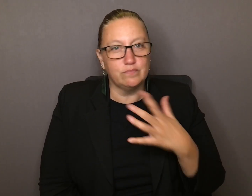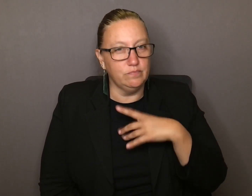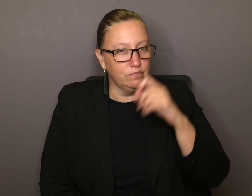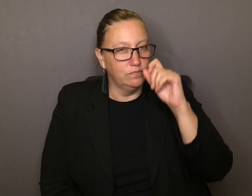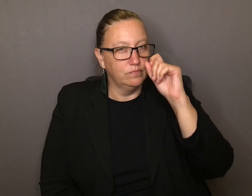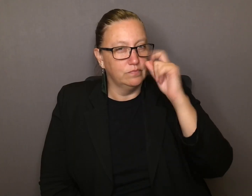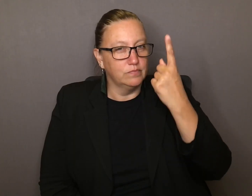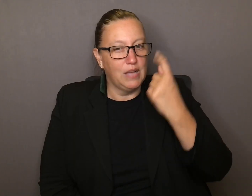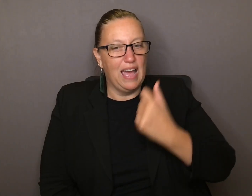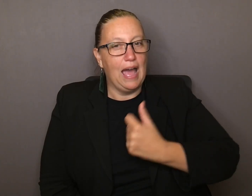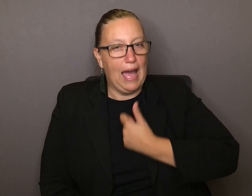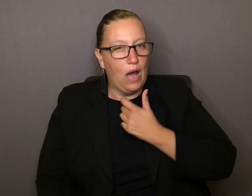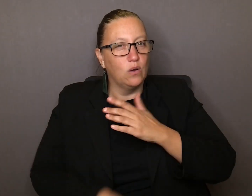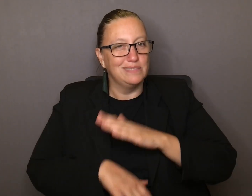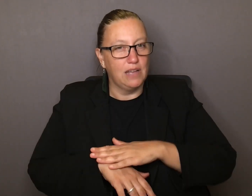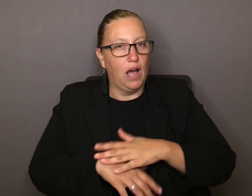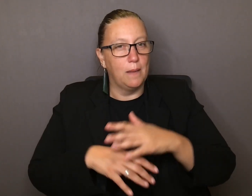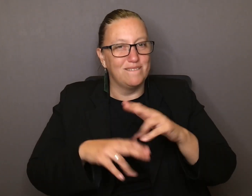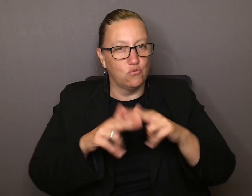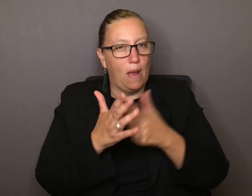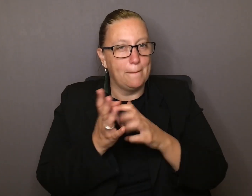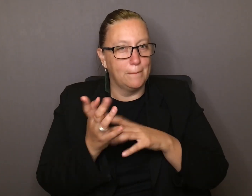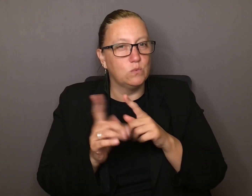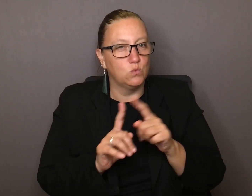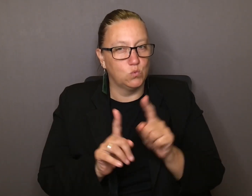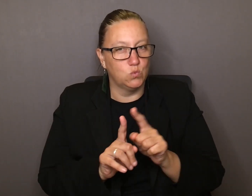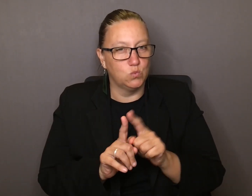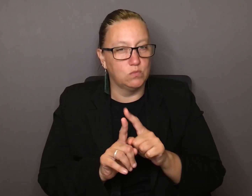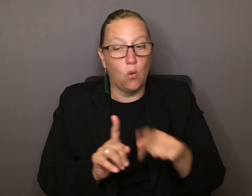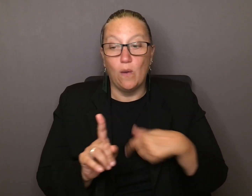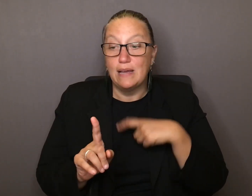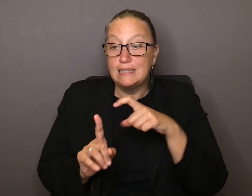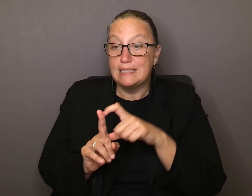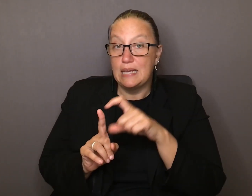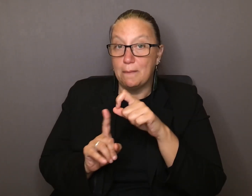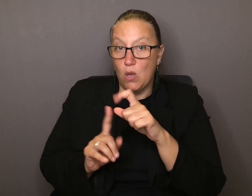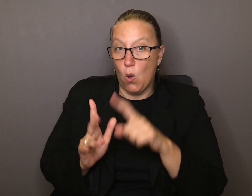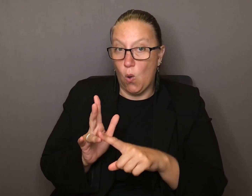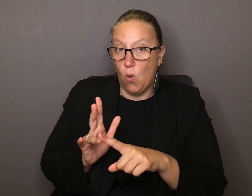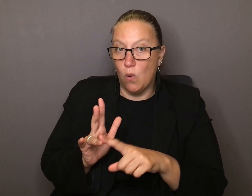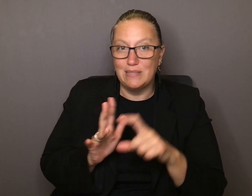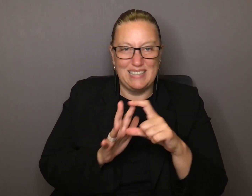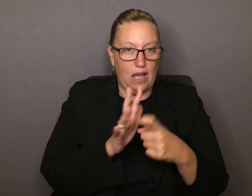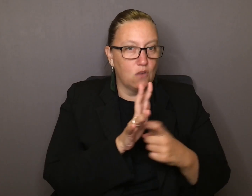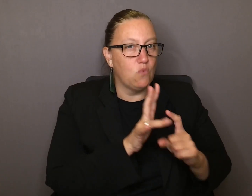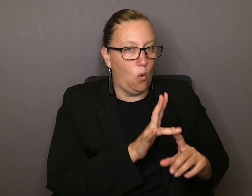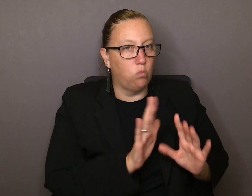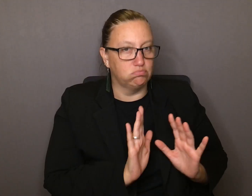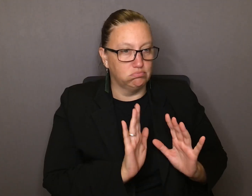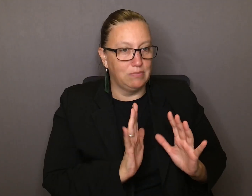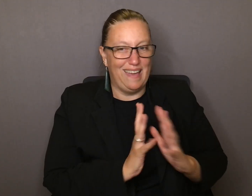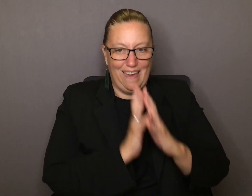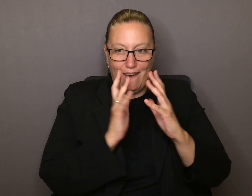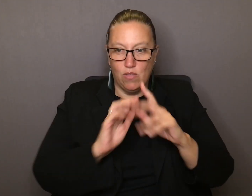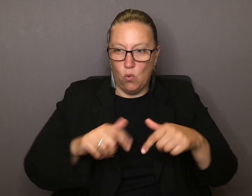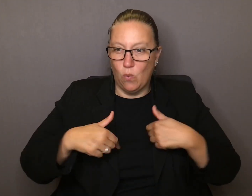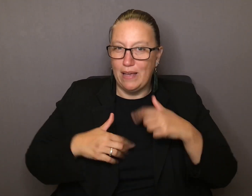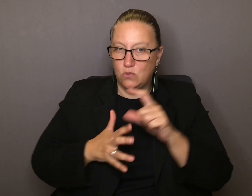our timeframes as an organisation, particularly as we're a DPO and a DRO. Everything we do ultimately have to go to our